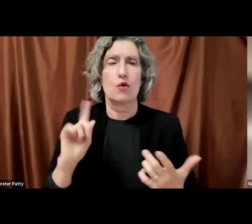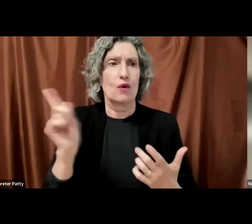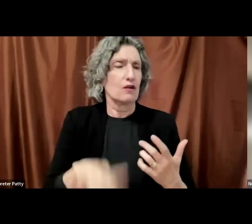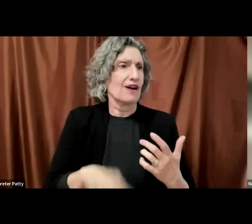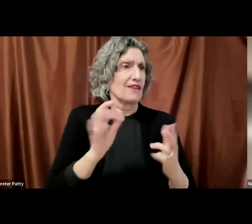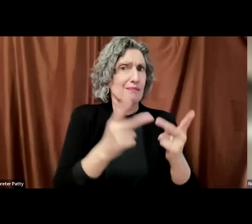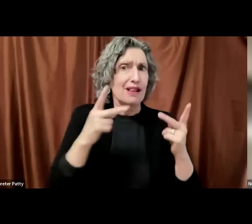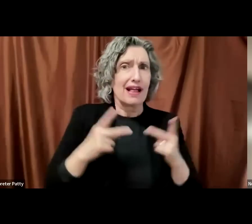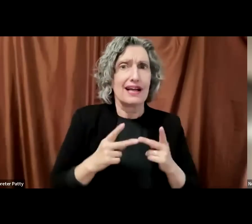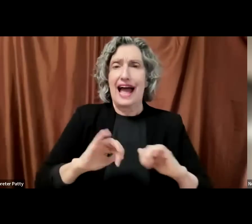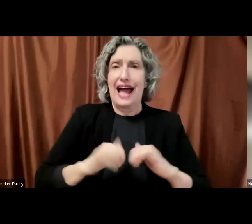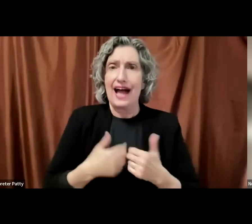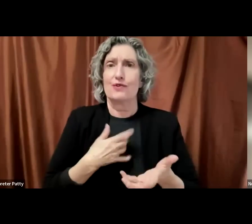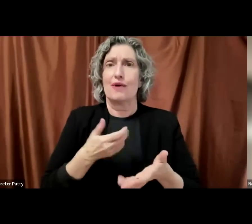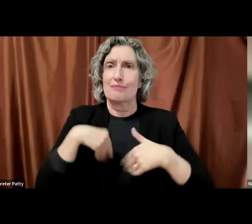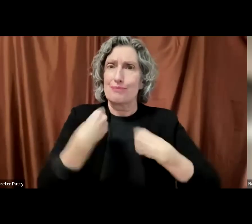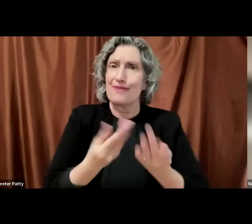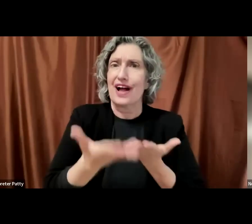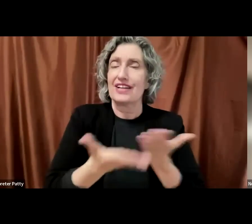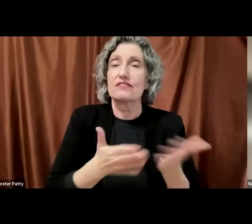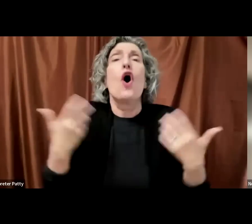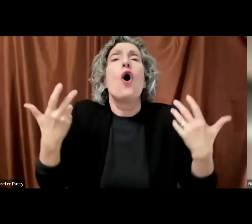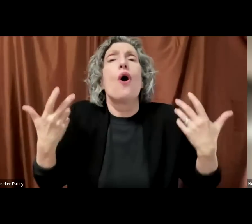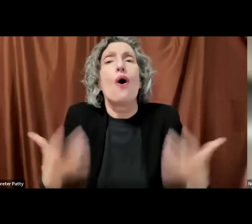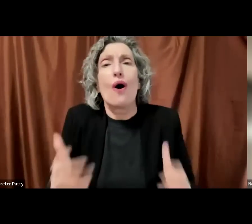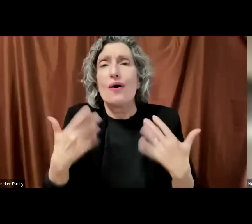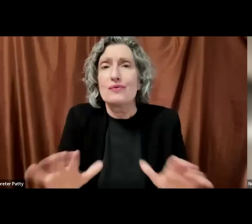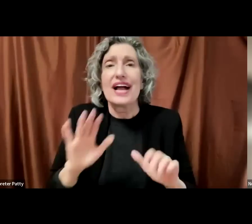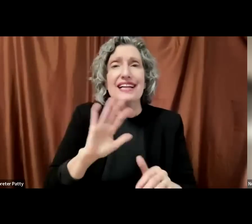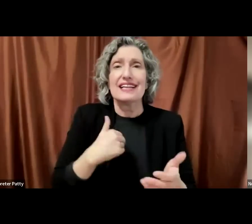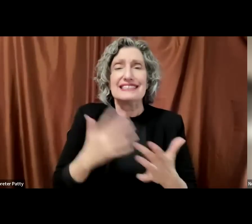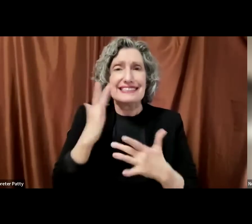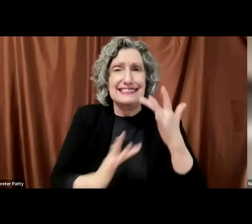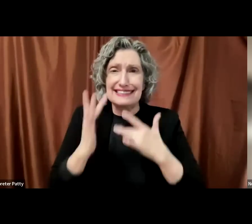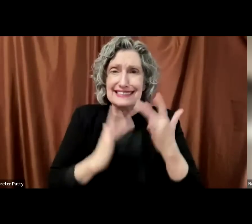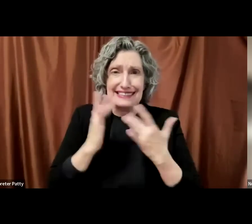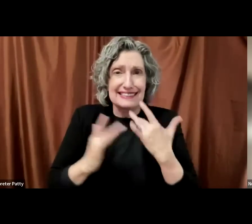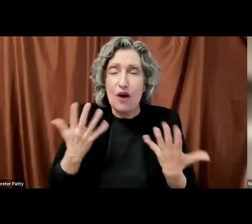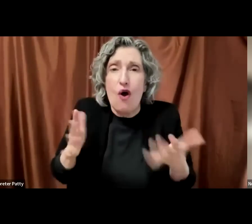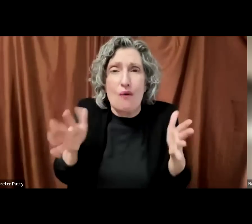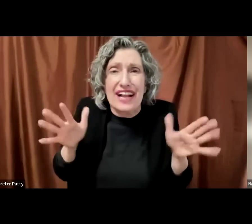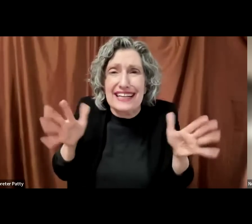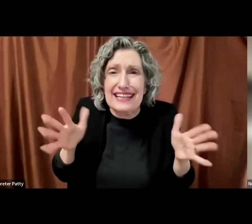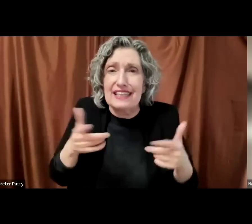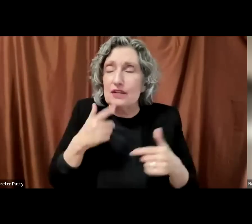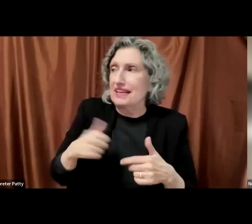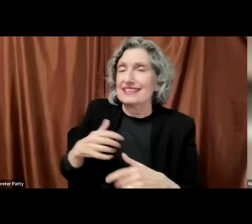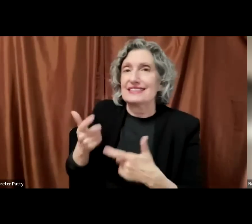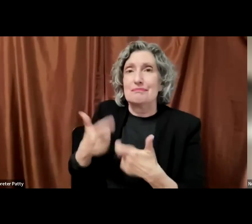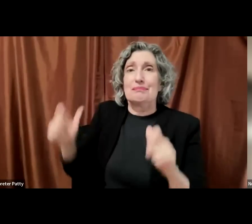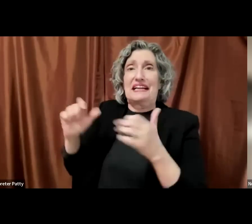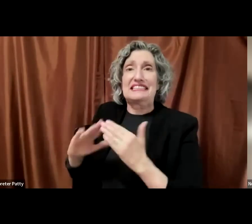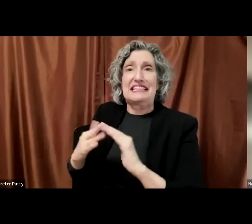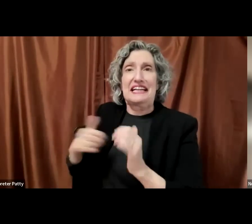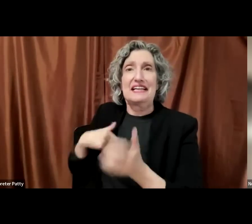and disproportionate amount of funding they receive compared to larger metro areas. 45% of Minnesota population live outside of the